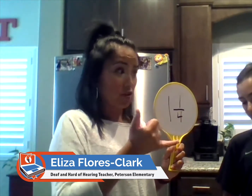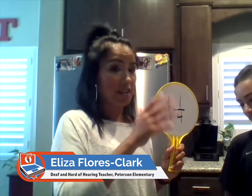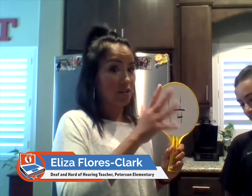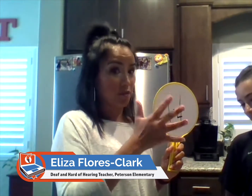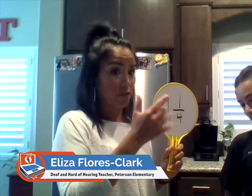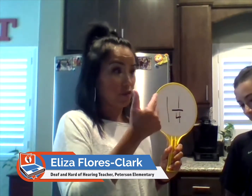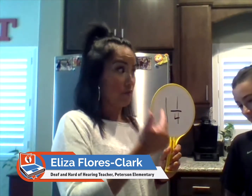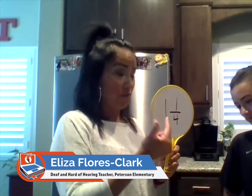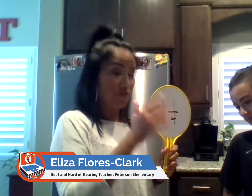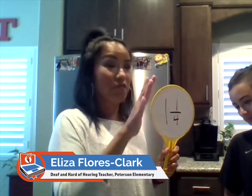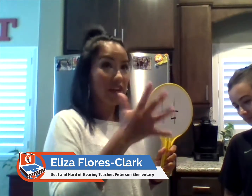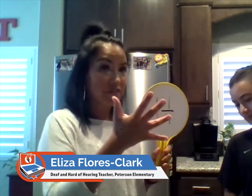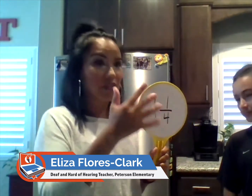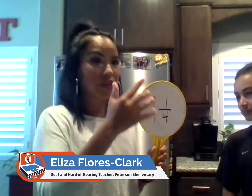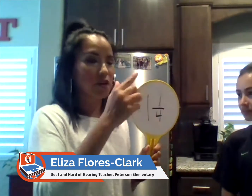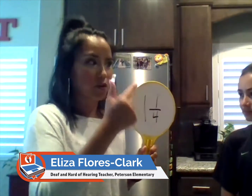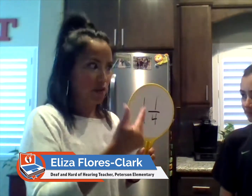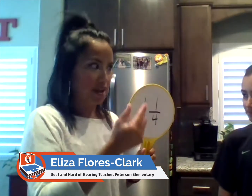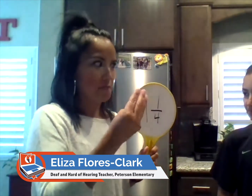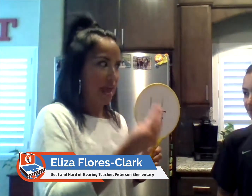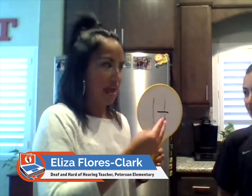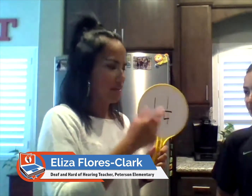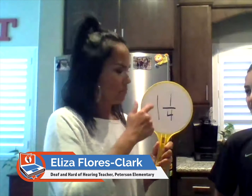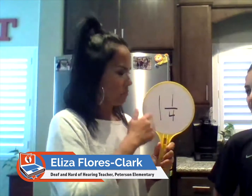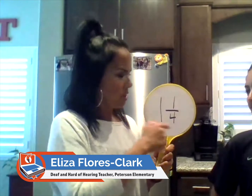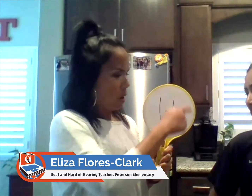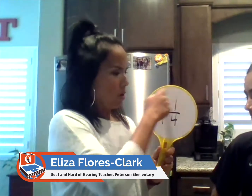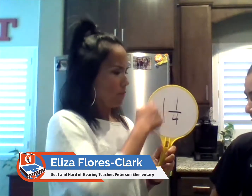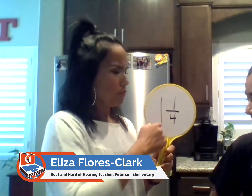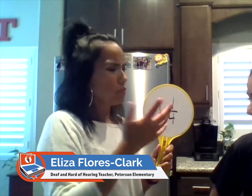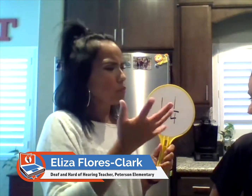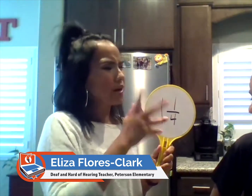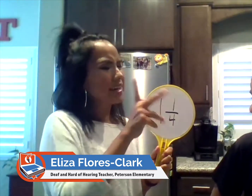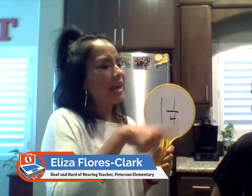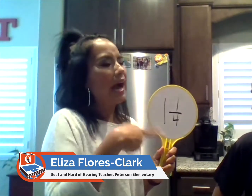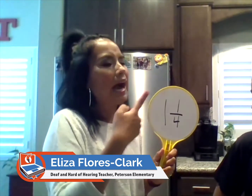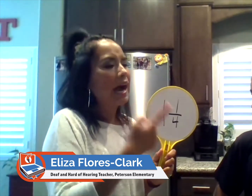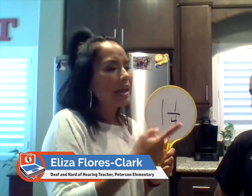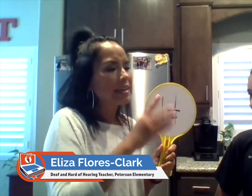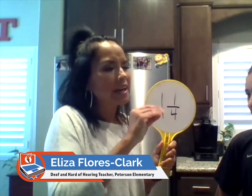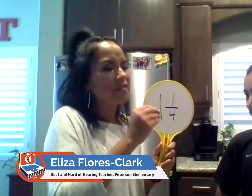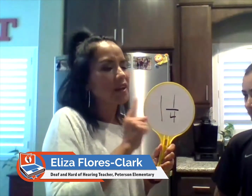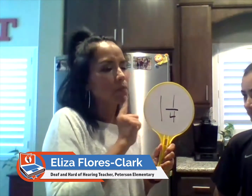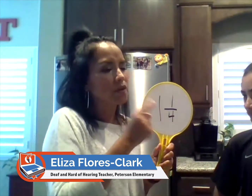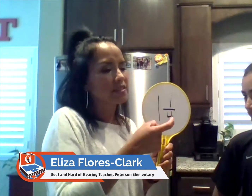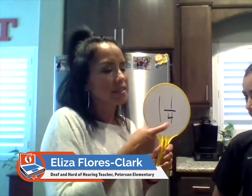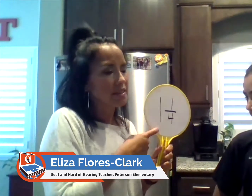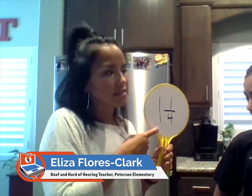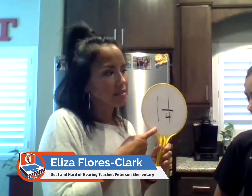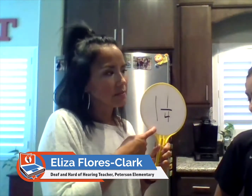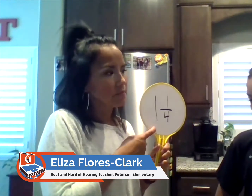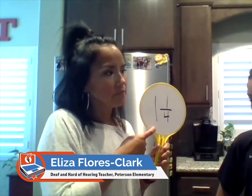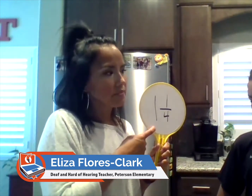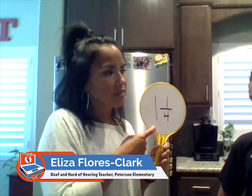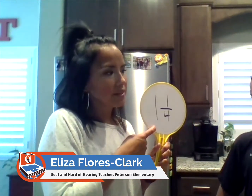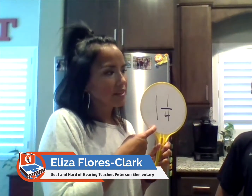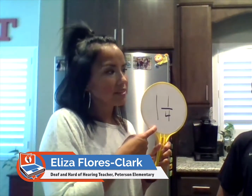in your 5th grade math, what kind of number is this? It's a mixed